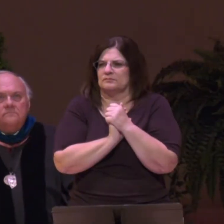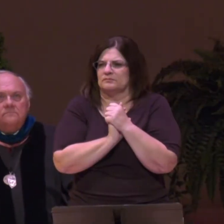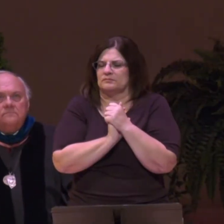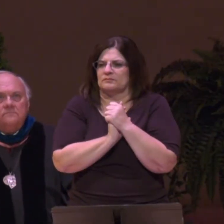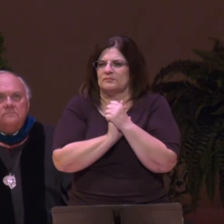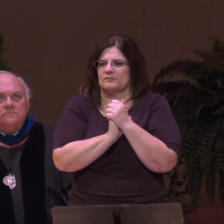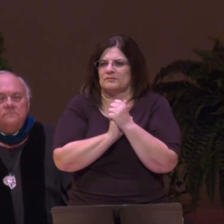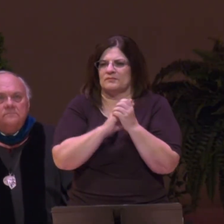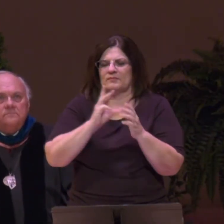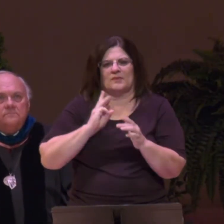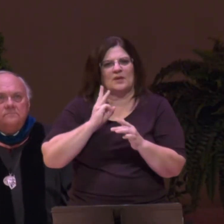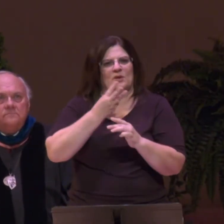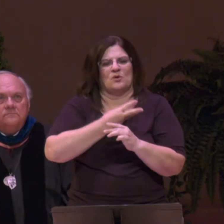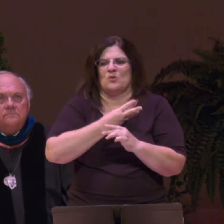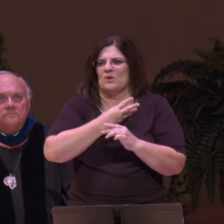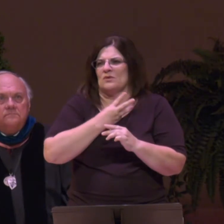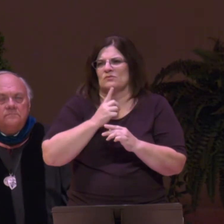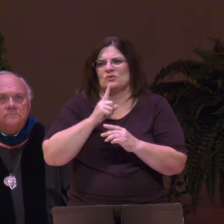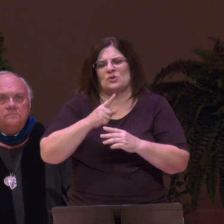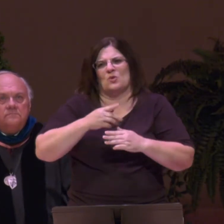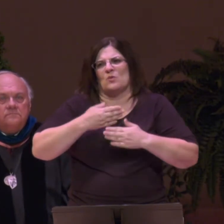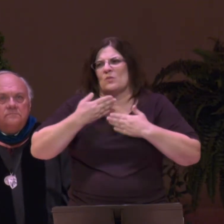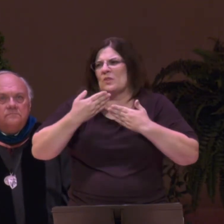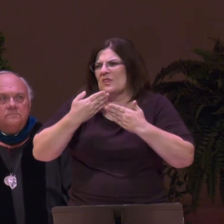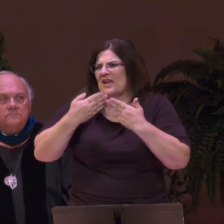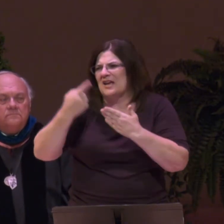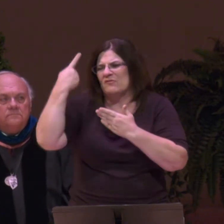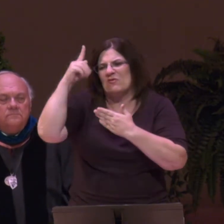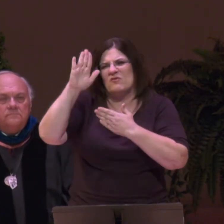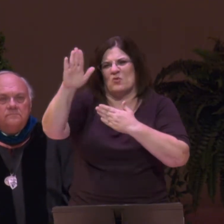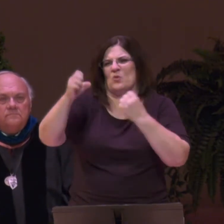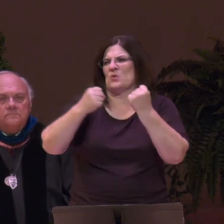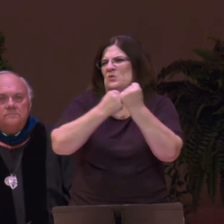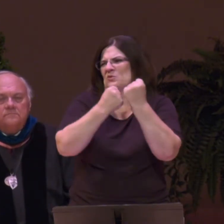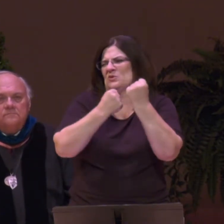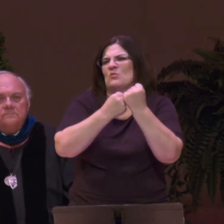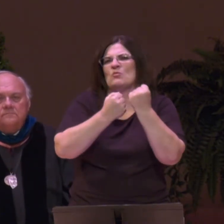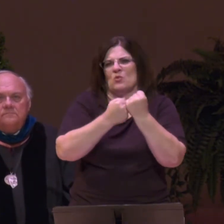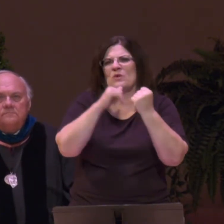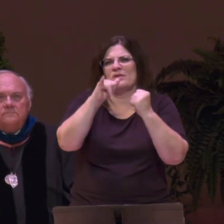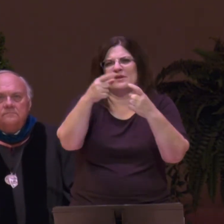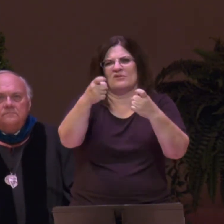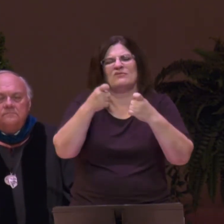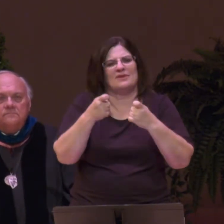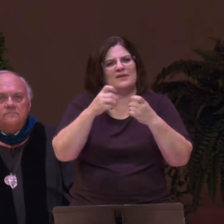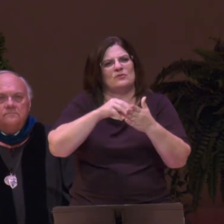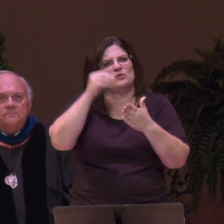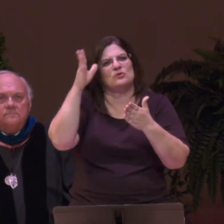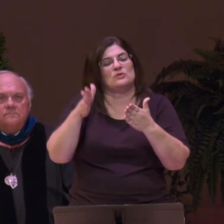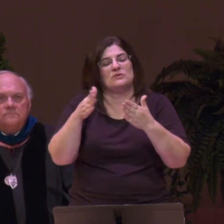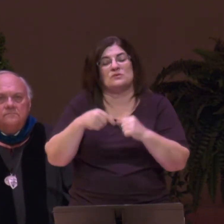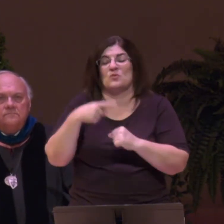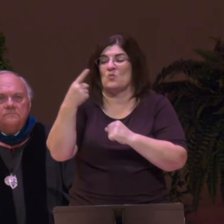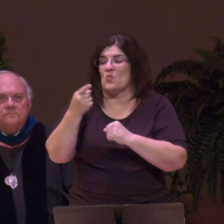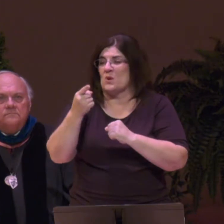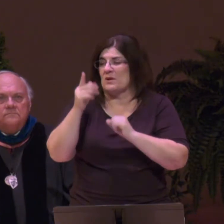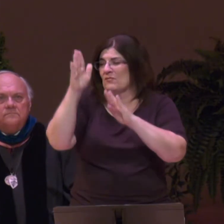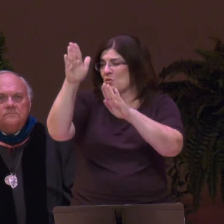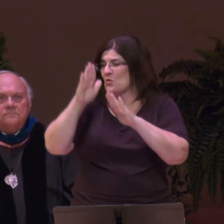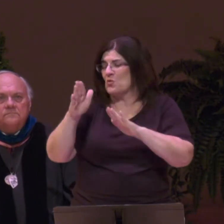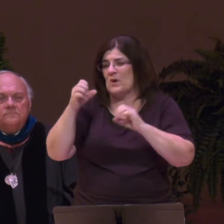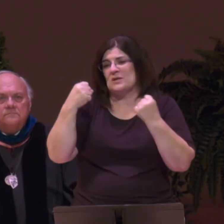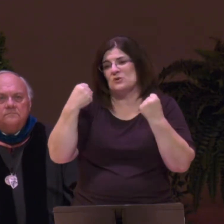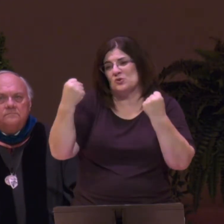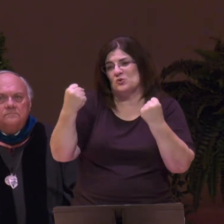And we absolutely are grateful to you for the support you have provided. One of our greatest strengths at Troy,